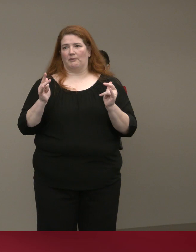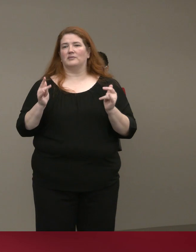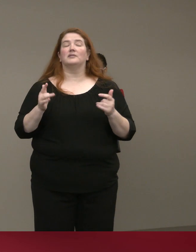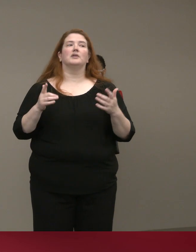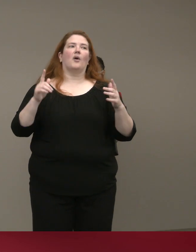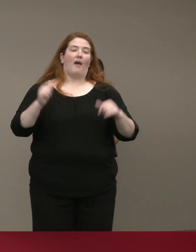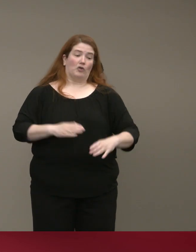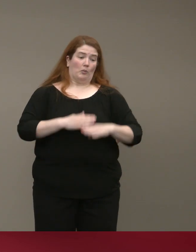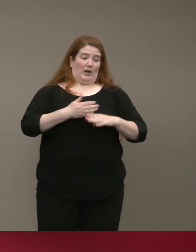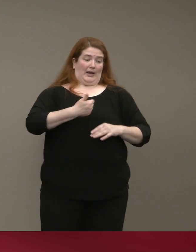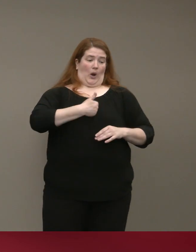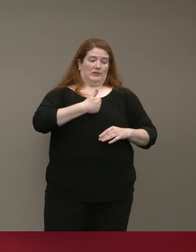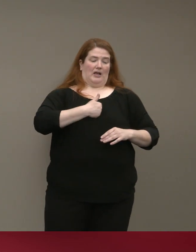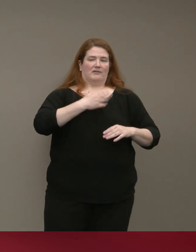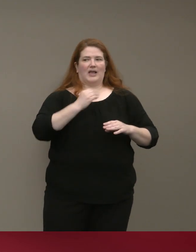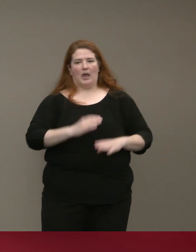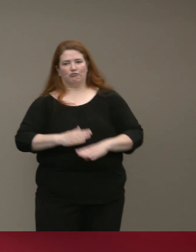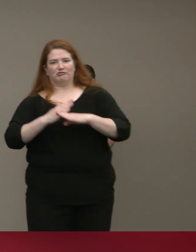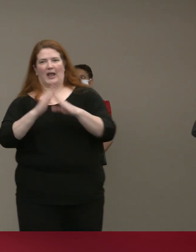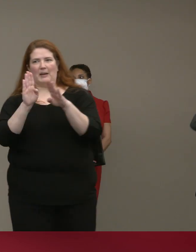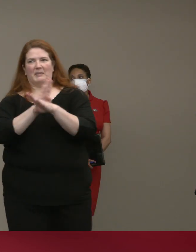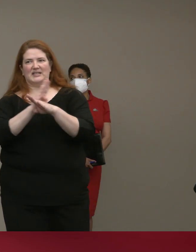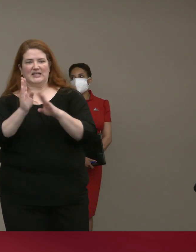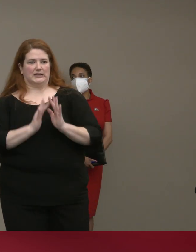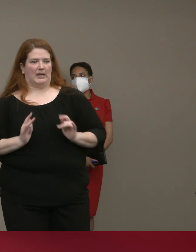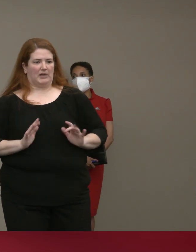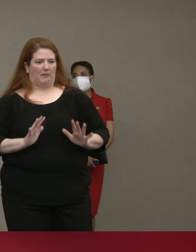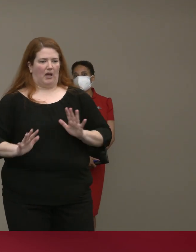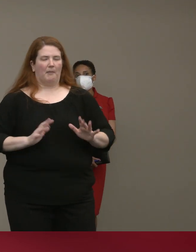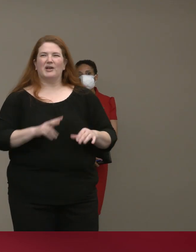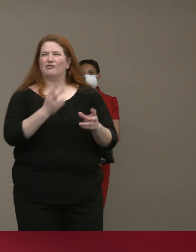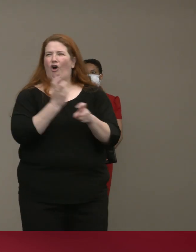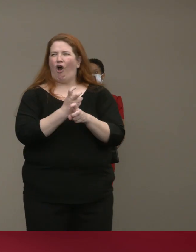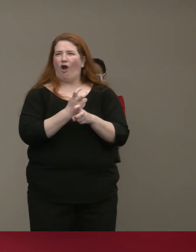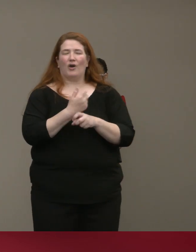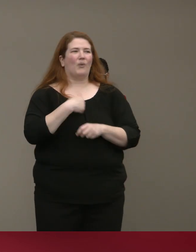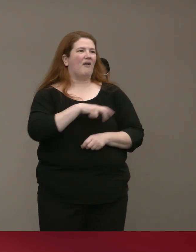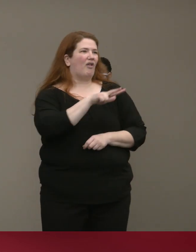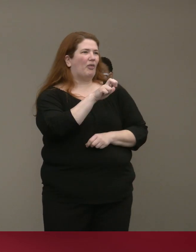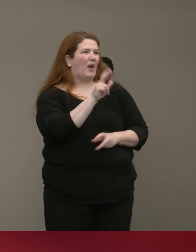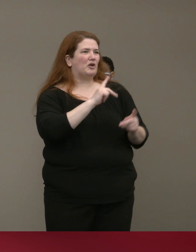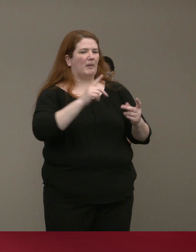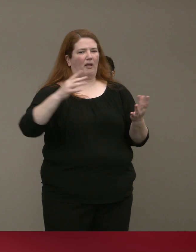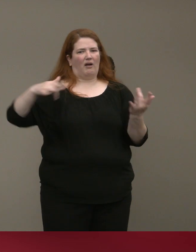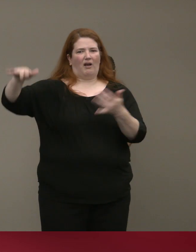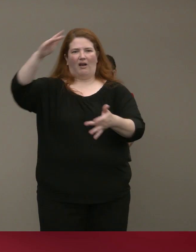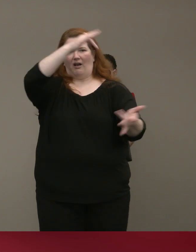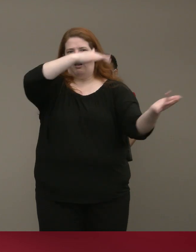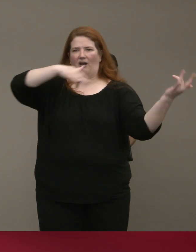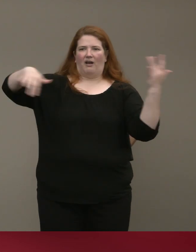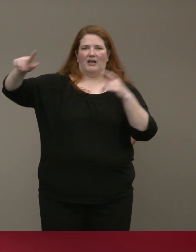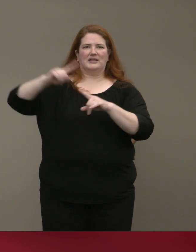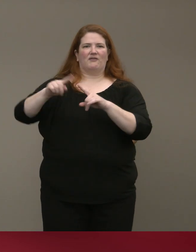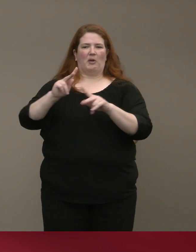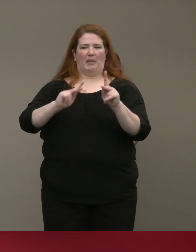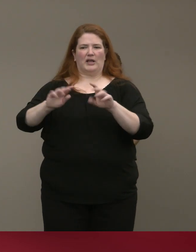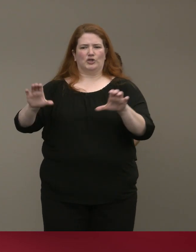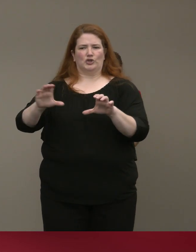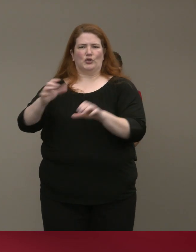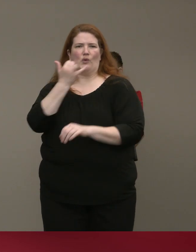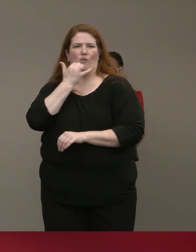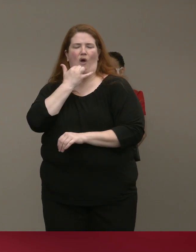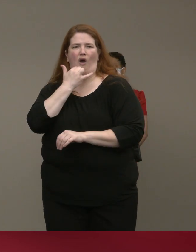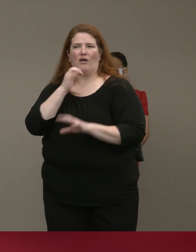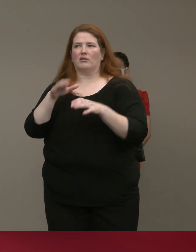we try to protect businesses, but it is very difficult when you got 300 people running around all over the place. Chief, did you mention there